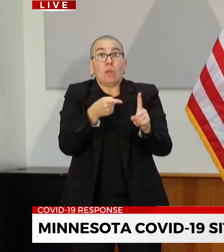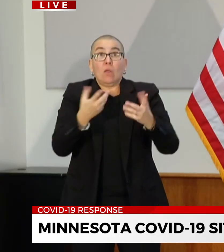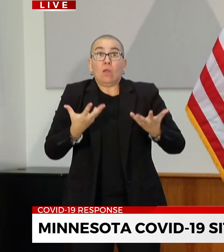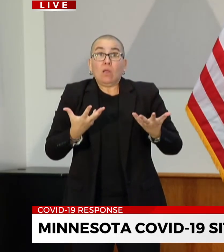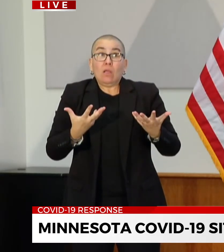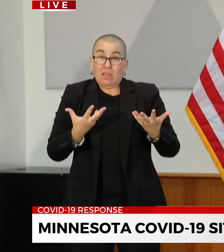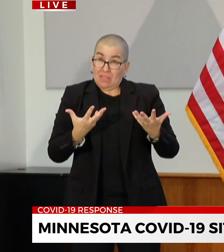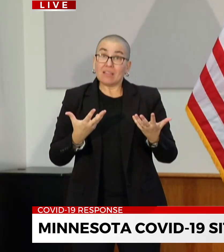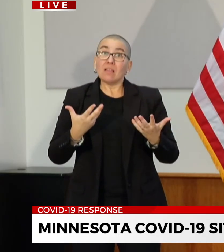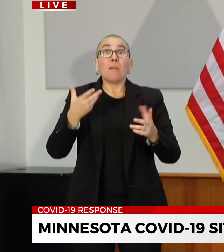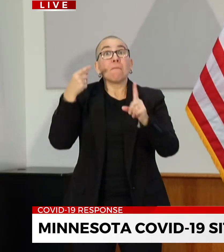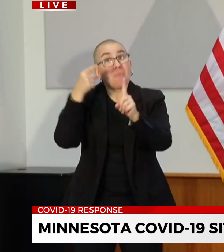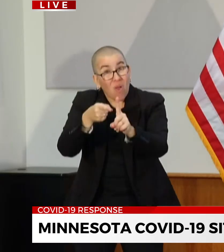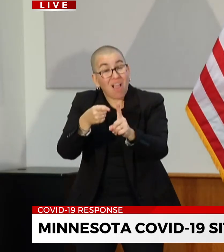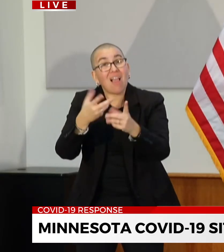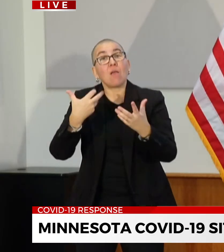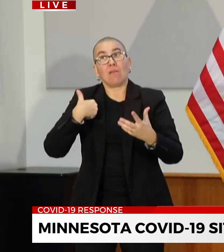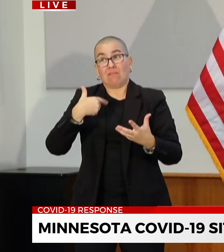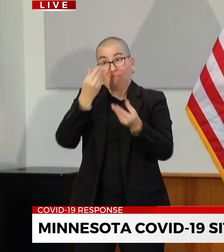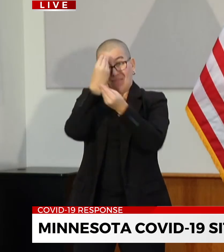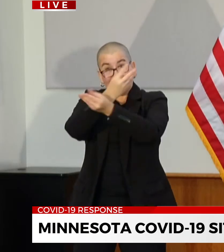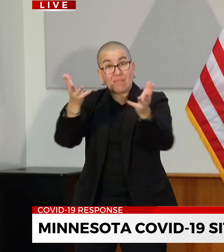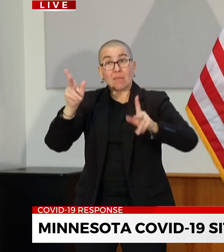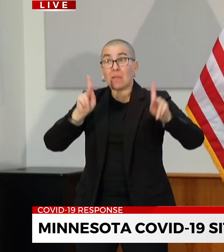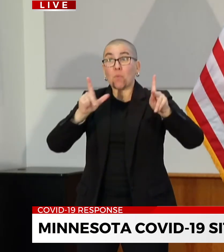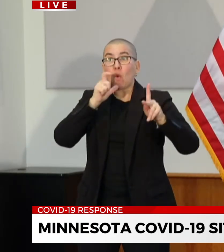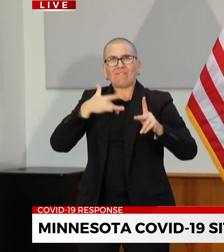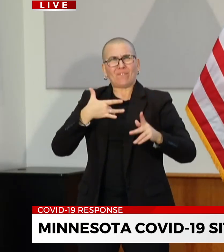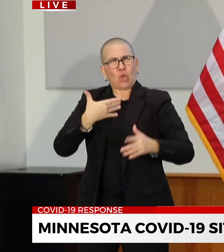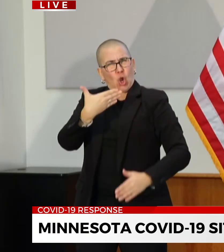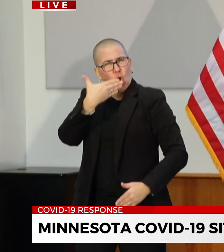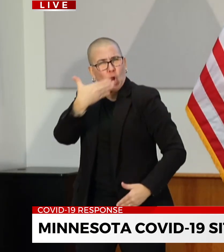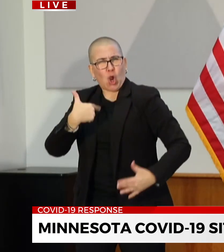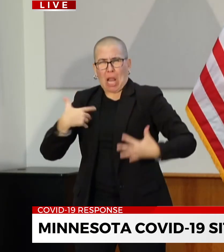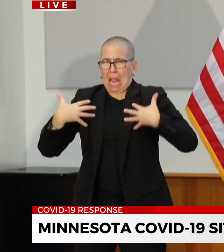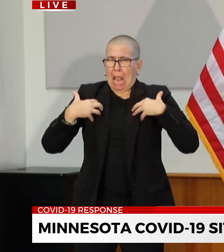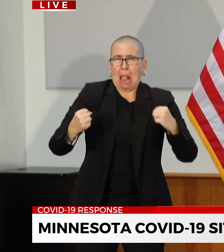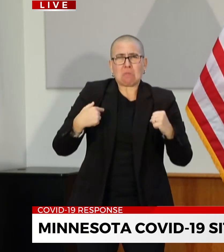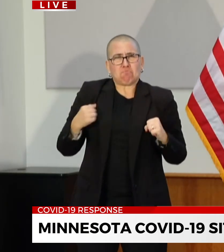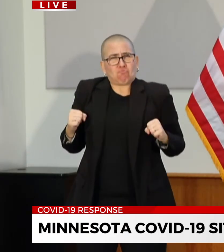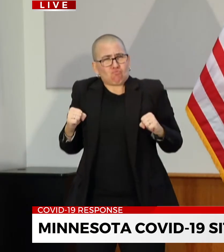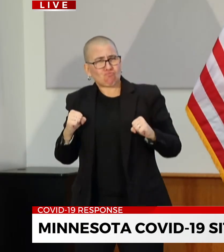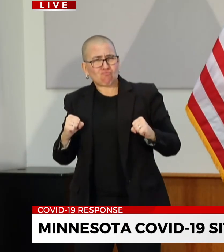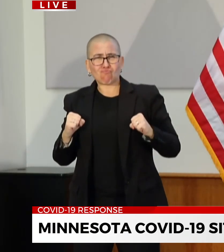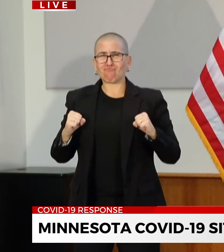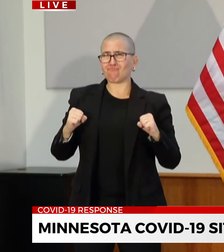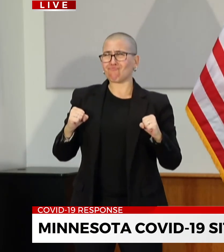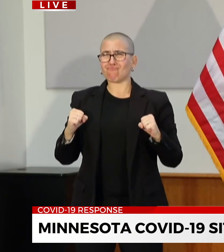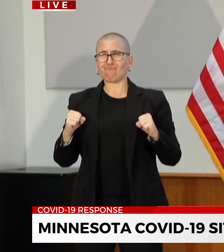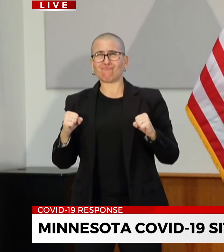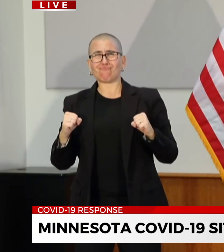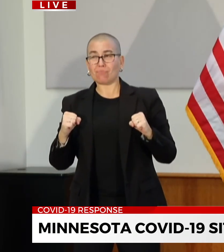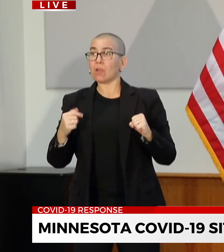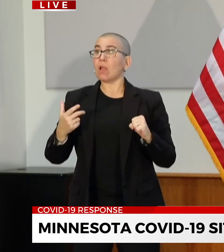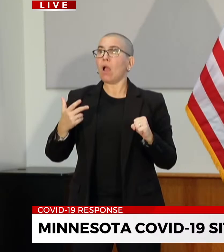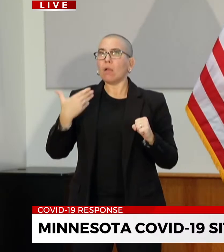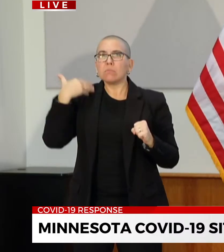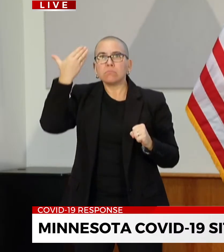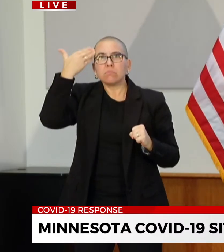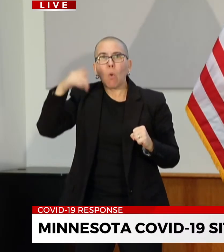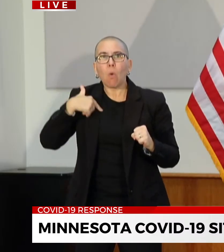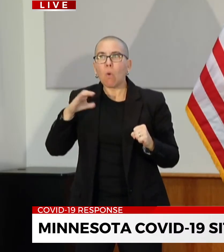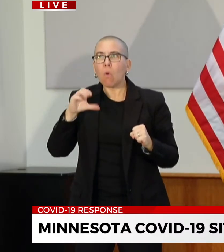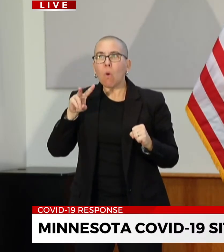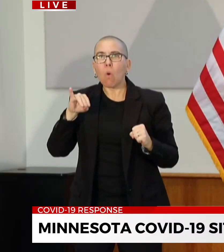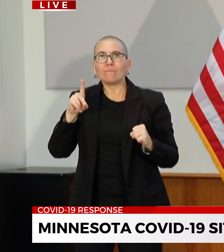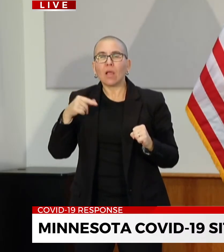is a gamble that we and the people we love may end up regretting. Getting a handle on slowing the spread in the weeks between